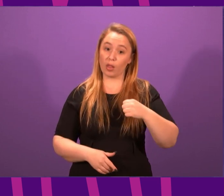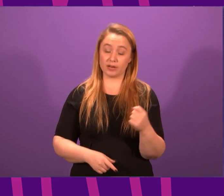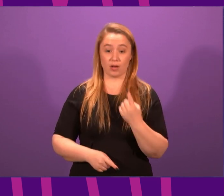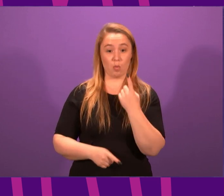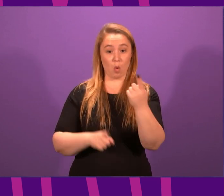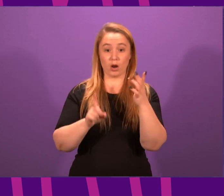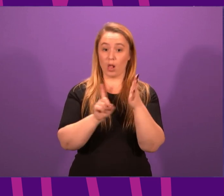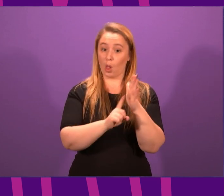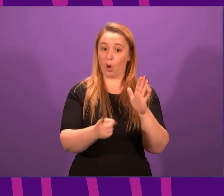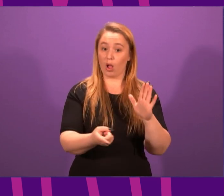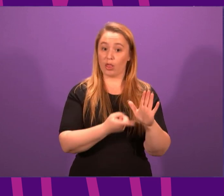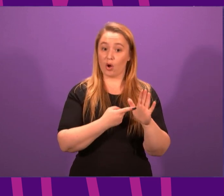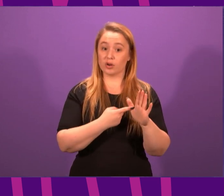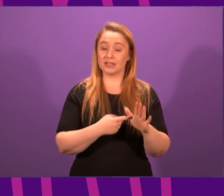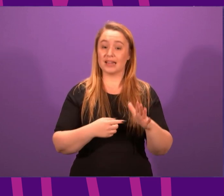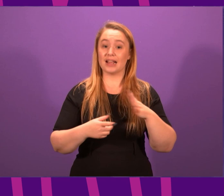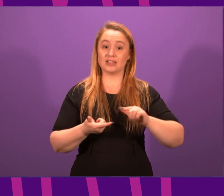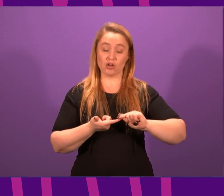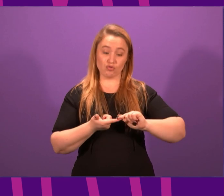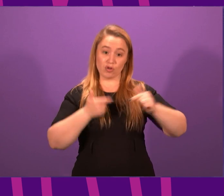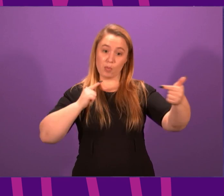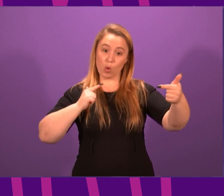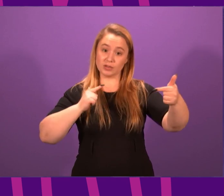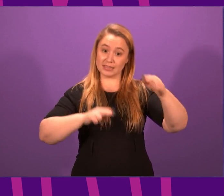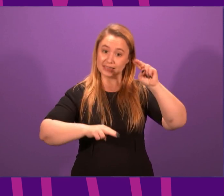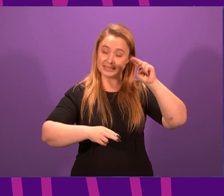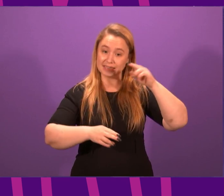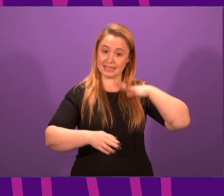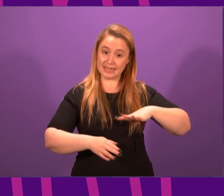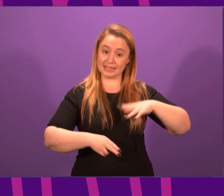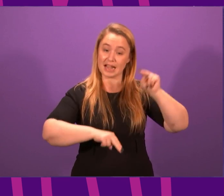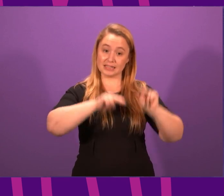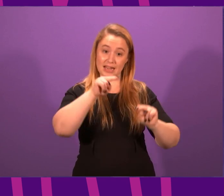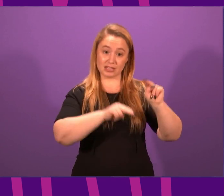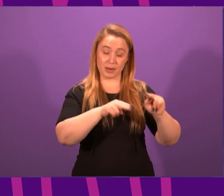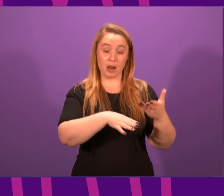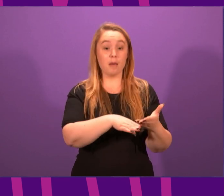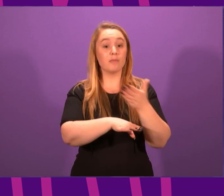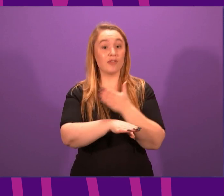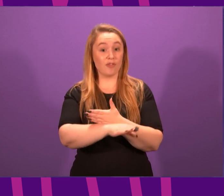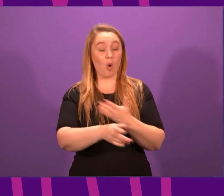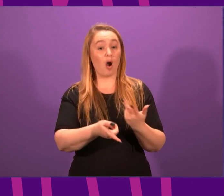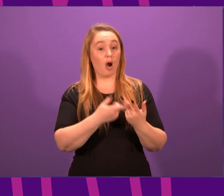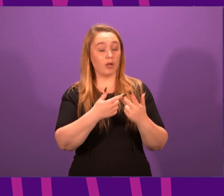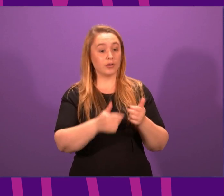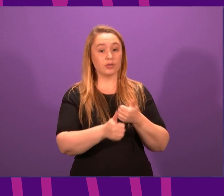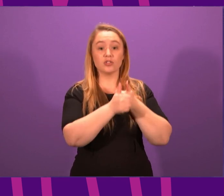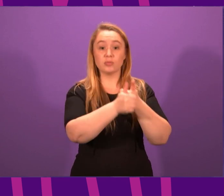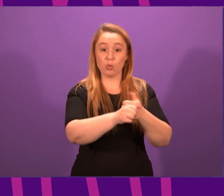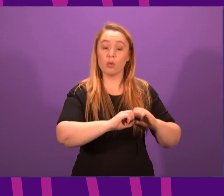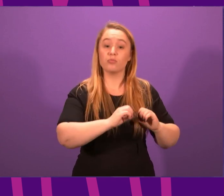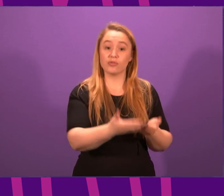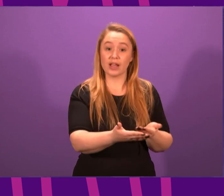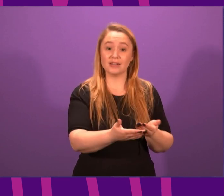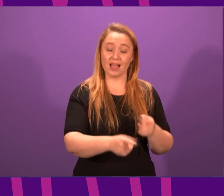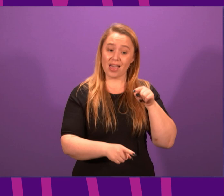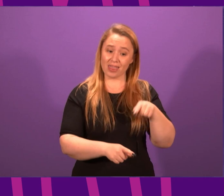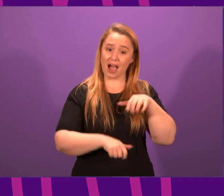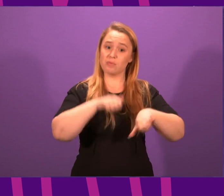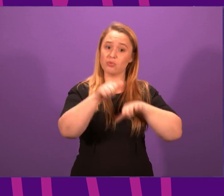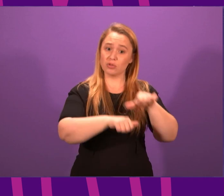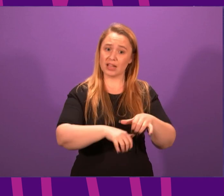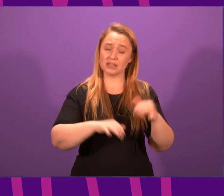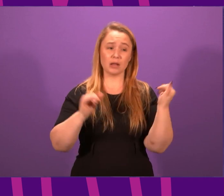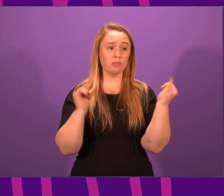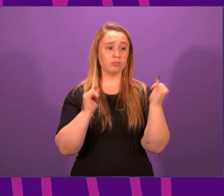now undertaking remote needs assessments before they provide the alternative support, and that process is causing real